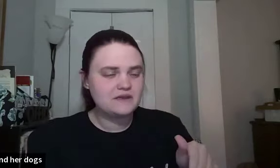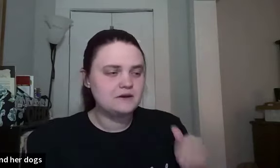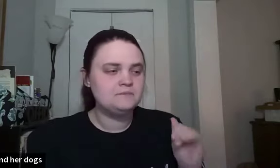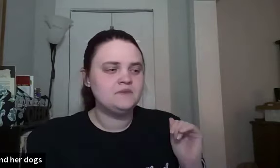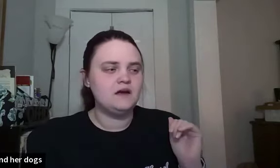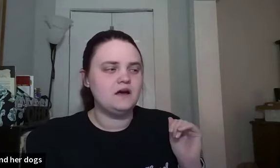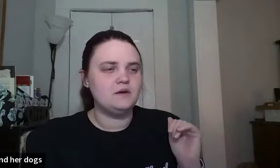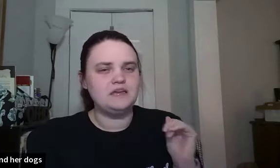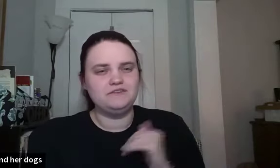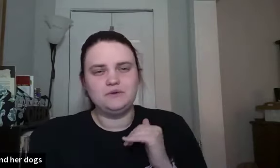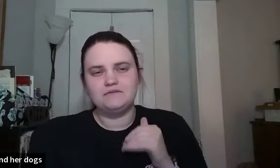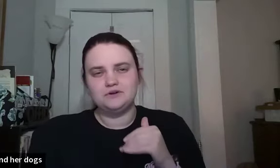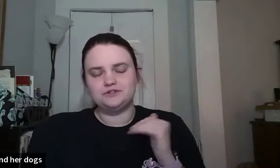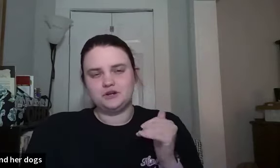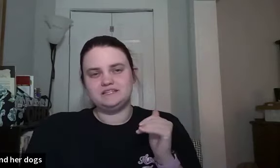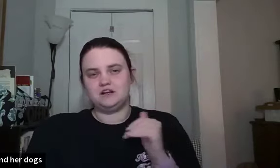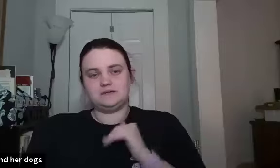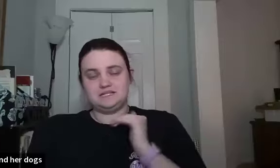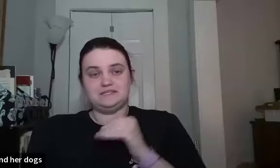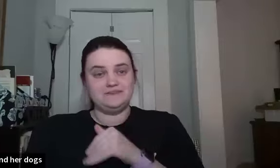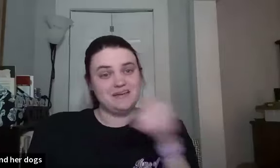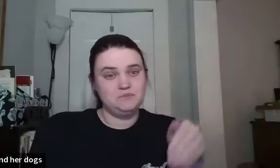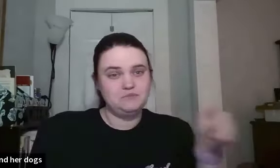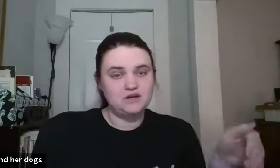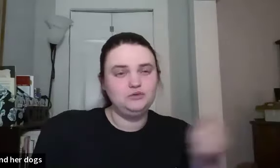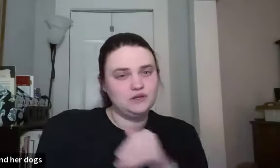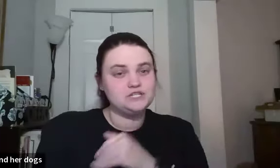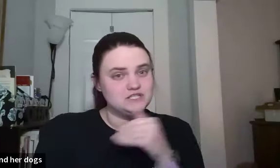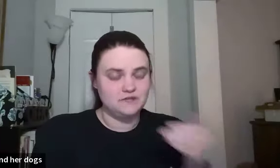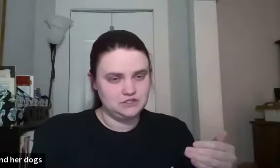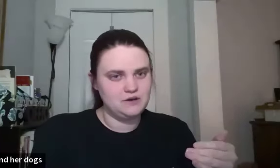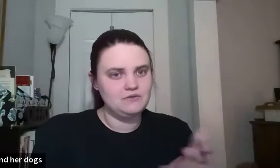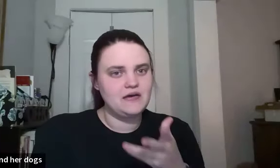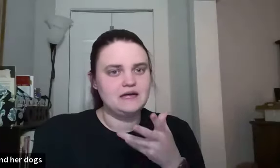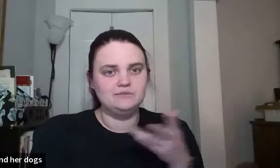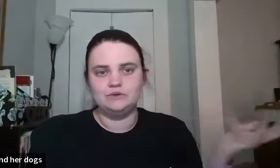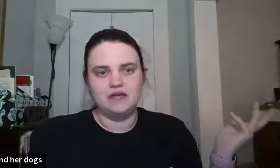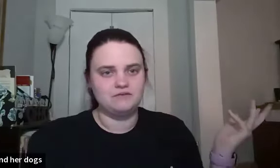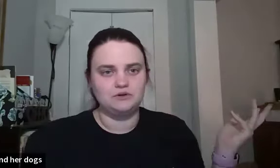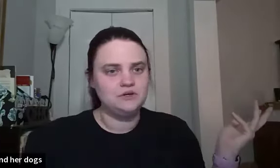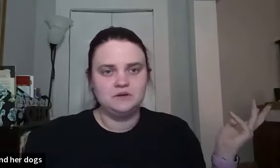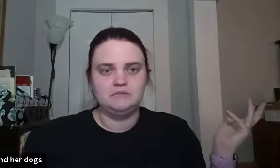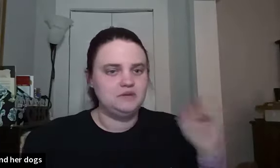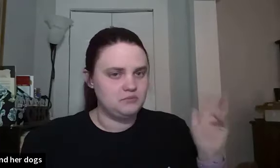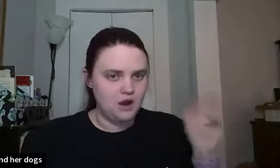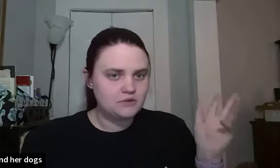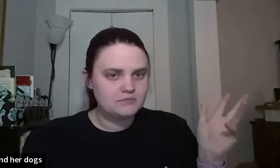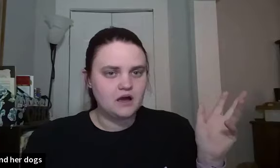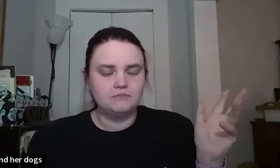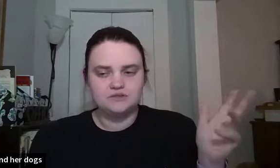there. If you ever are trying to talk about a specific type of bug, you can always just fingerspell. That will never be a problem. Most of the